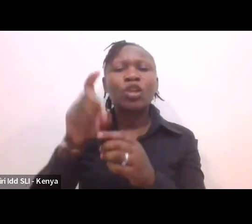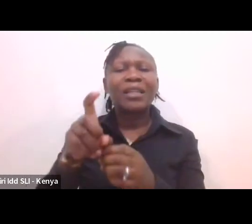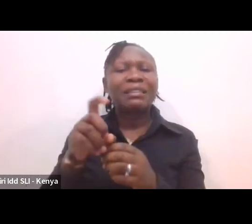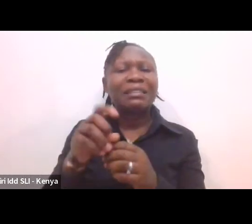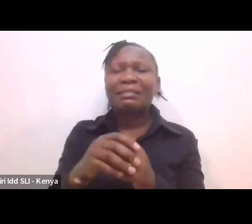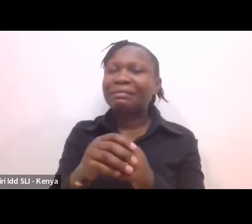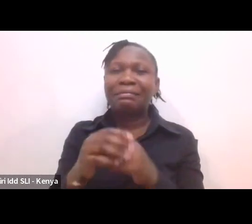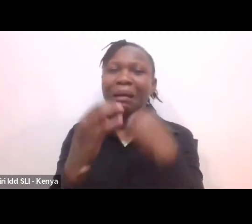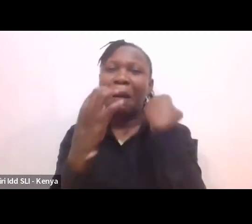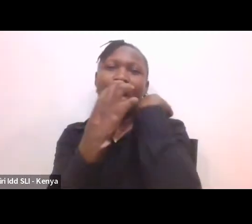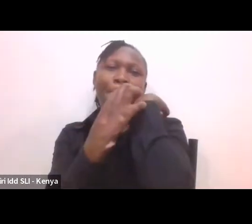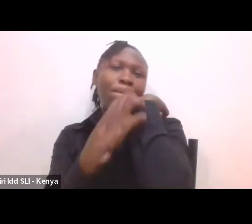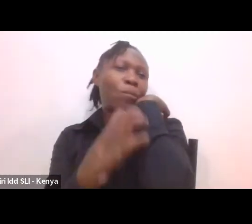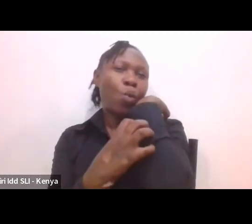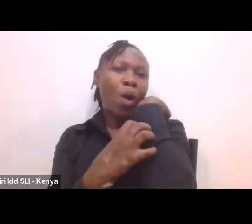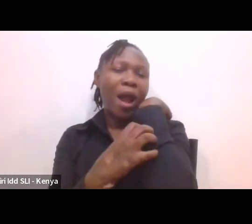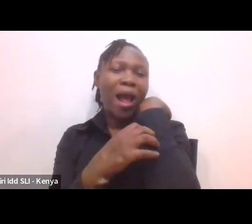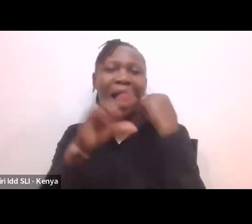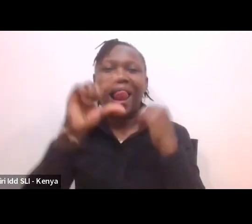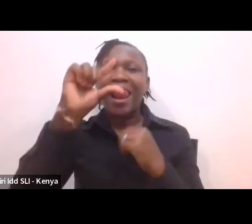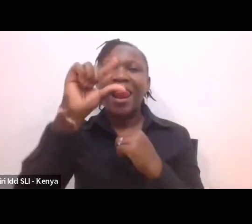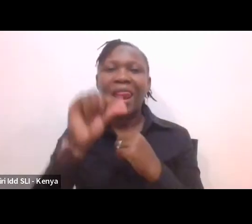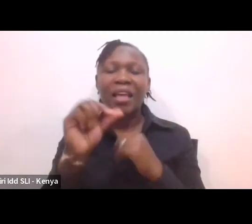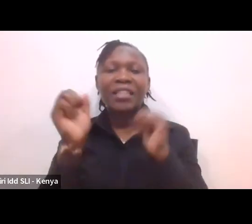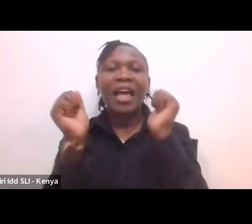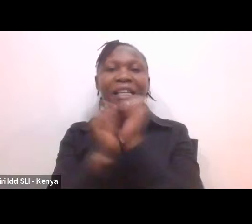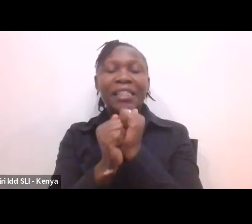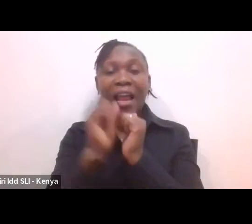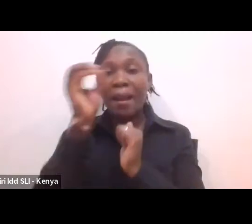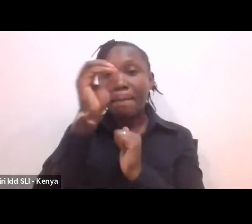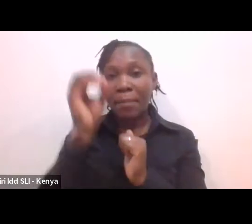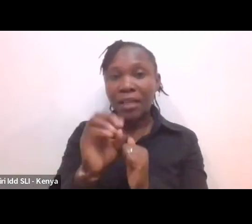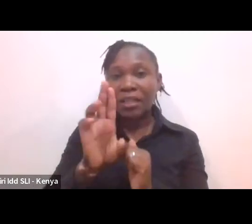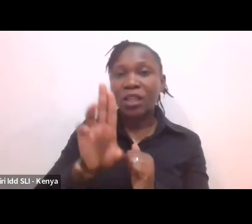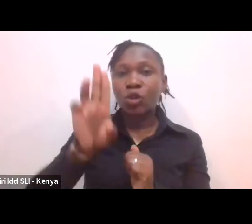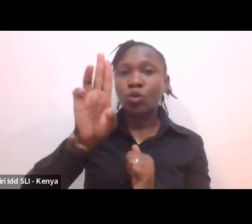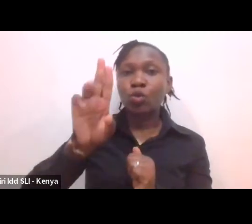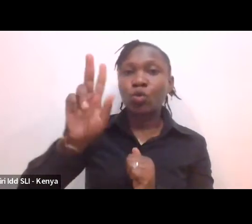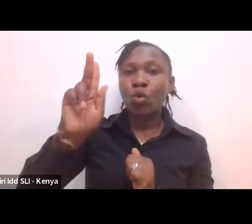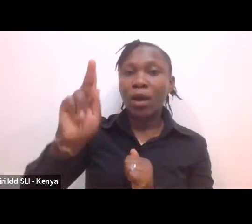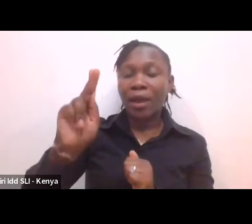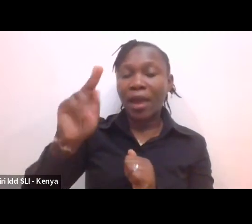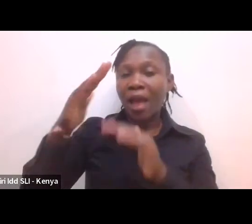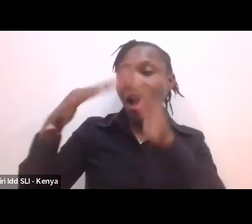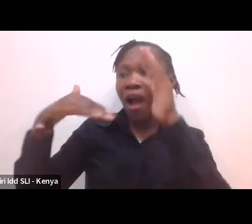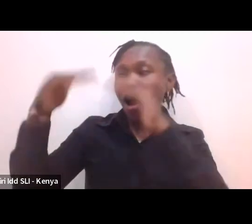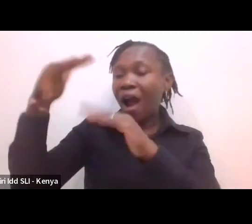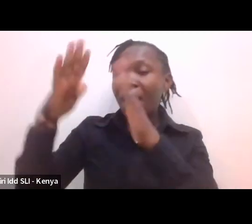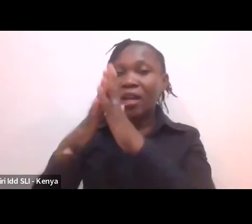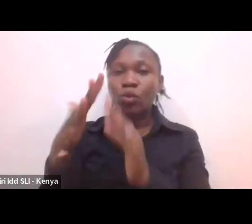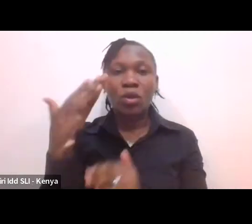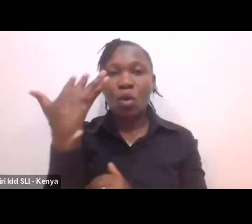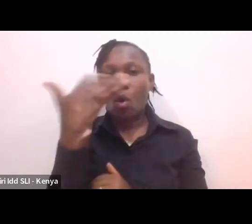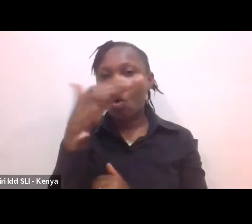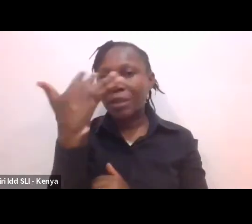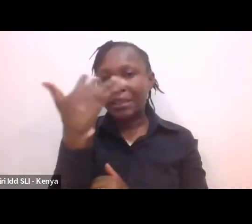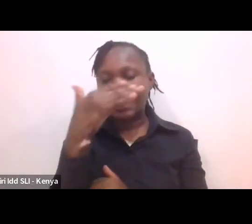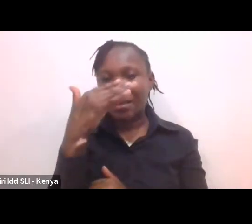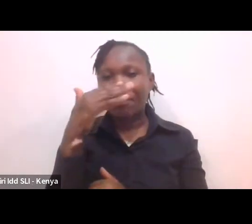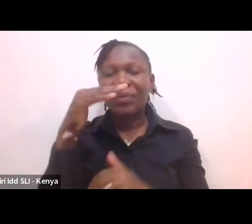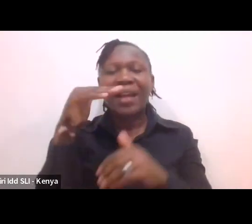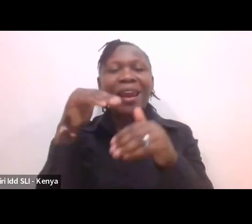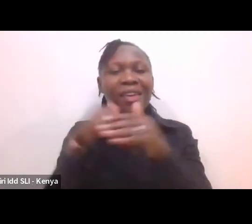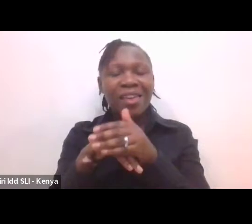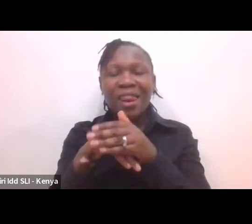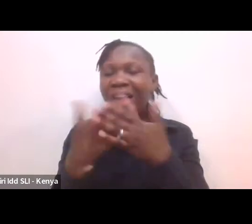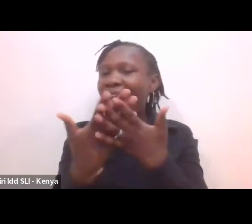Fewer than 20% of UK adults with an autism diagnosis are in any paid